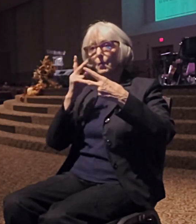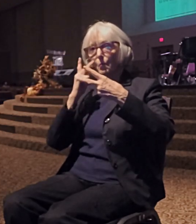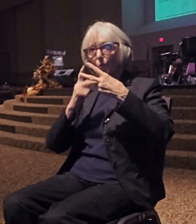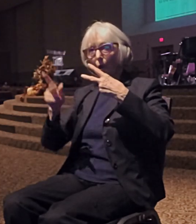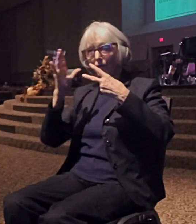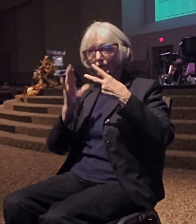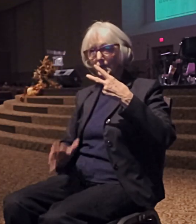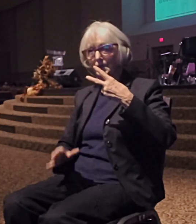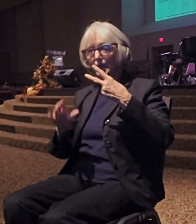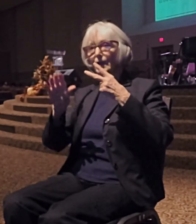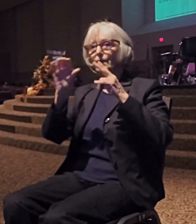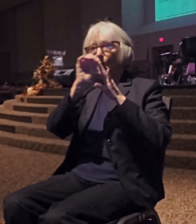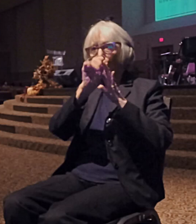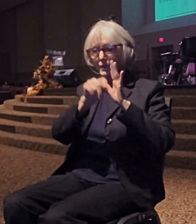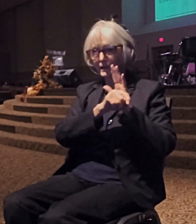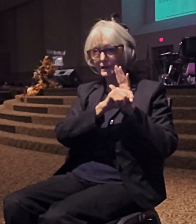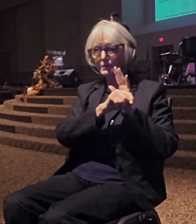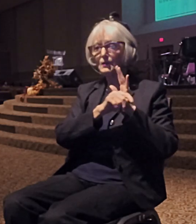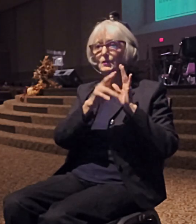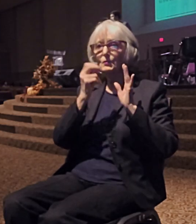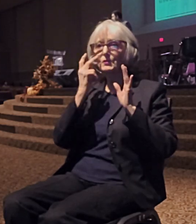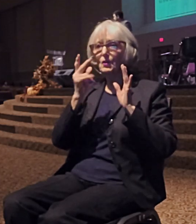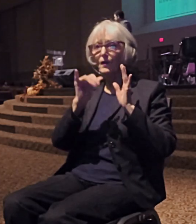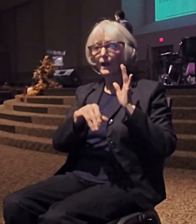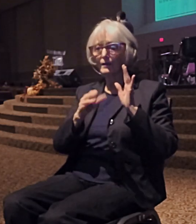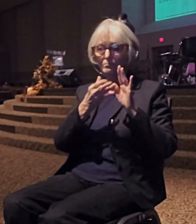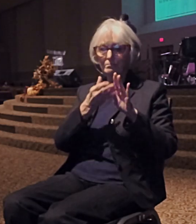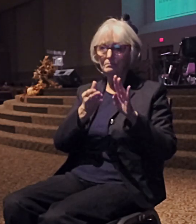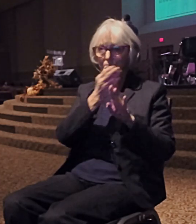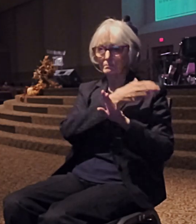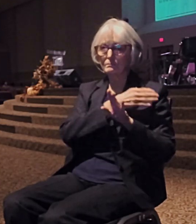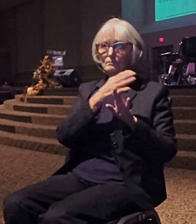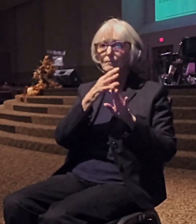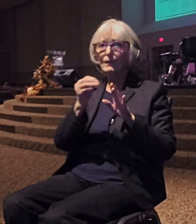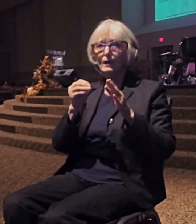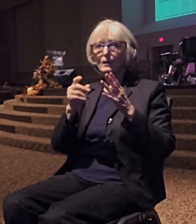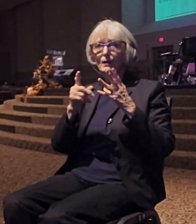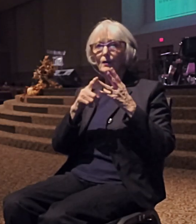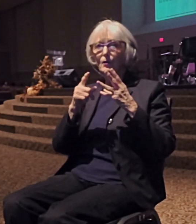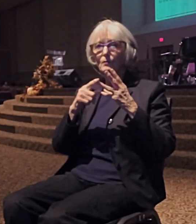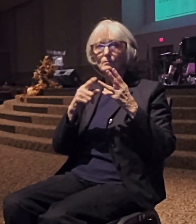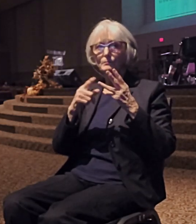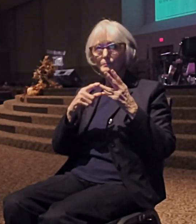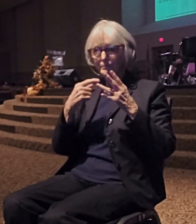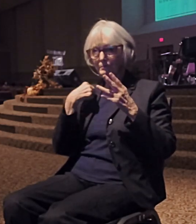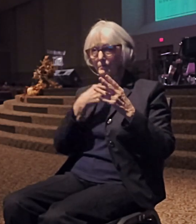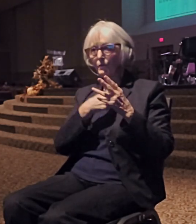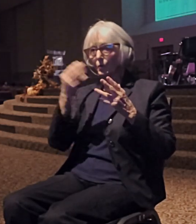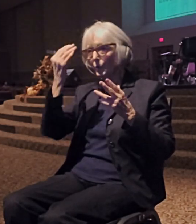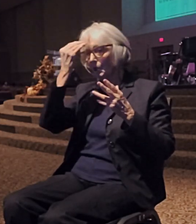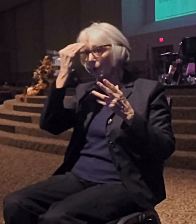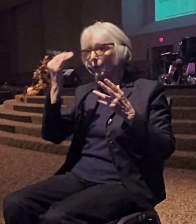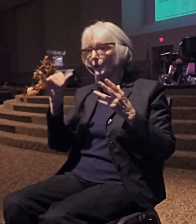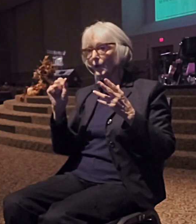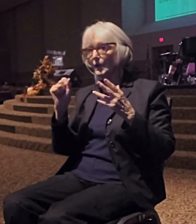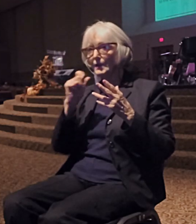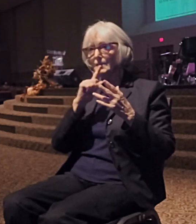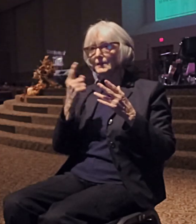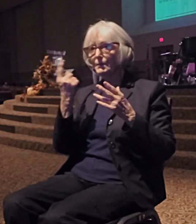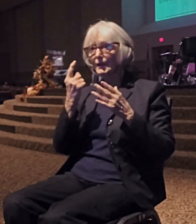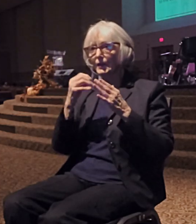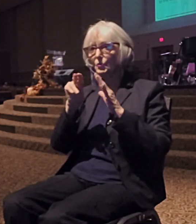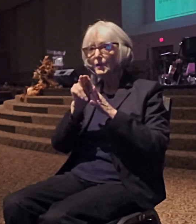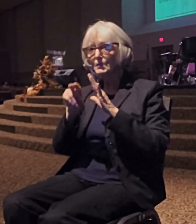the Old Testament. The prophets, we've seen that usage earlier. In addition, we know that there is a such thing in the New Testament